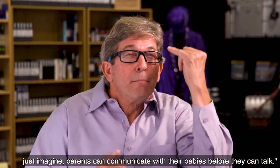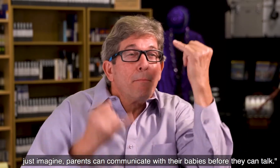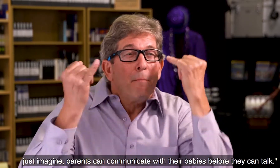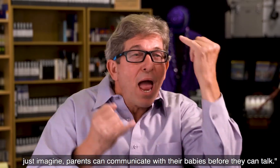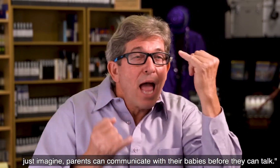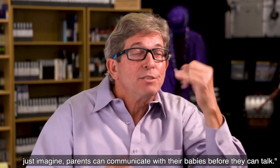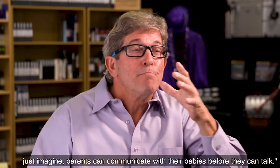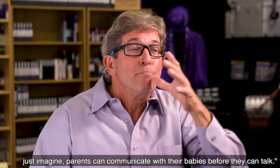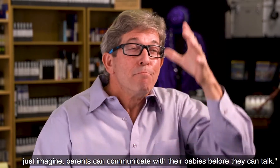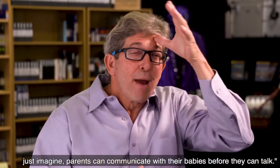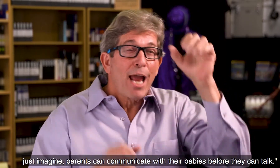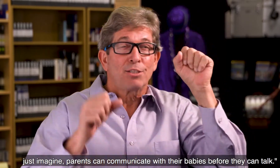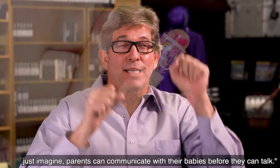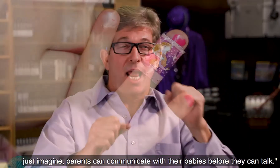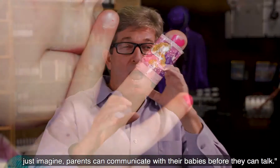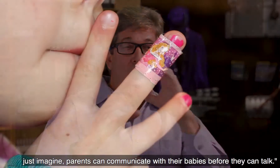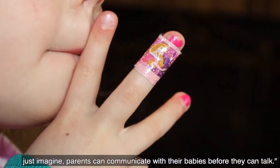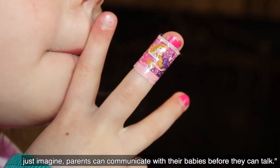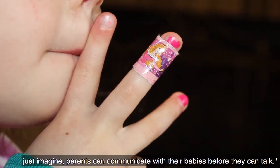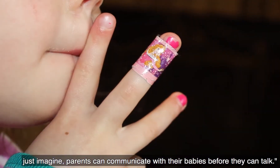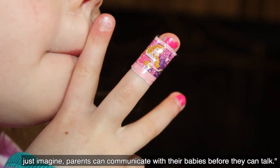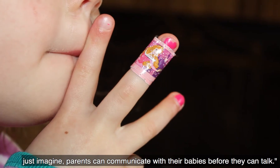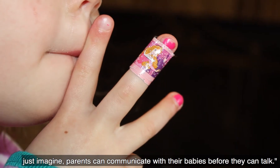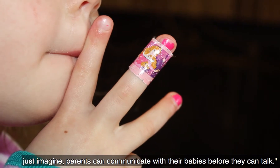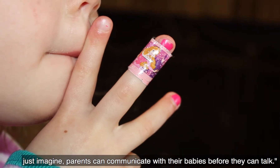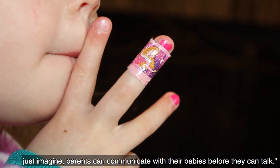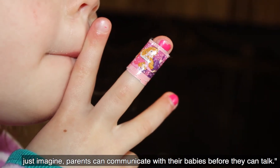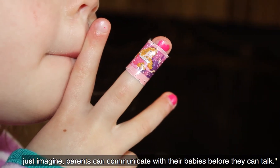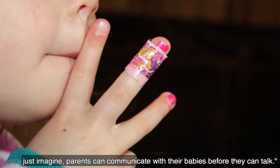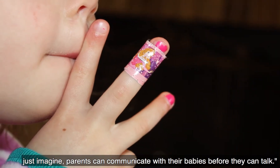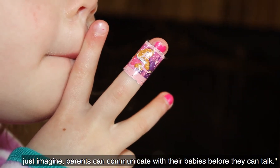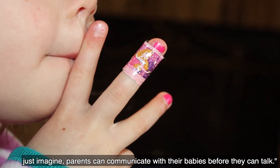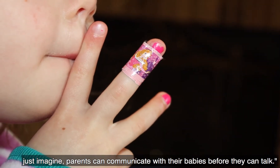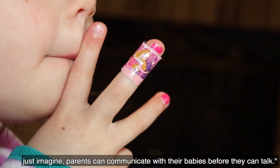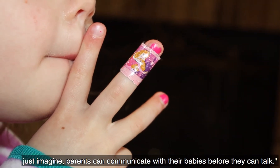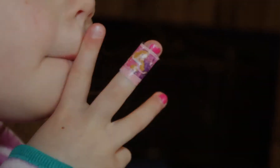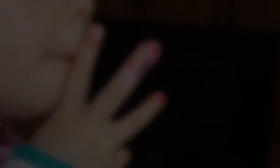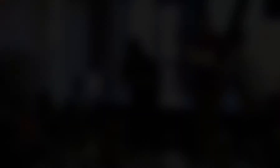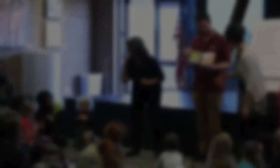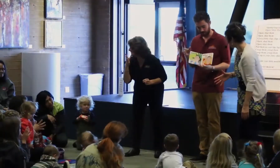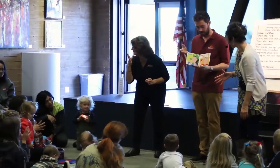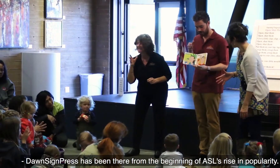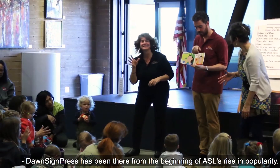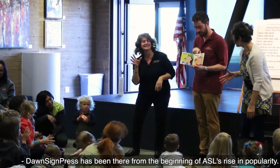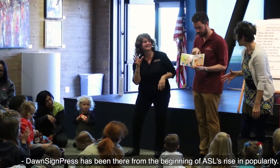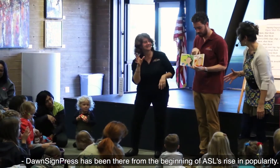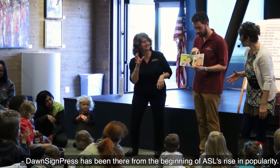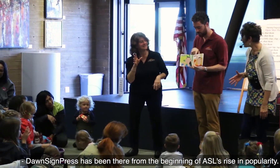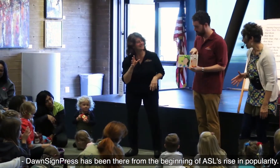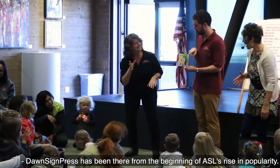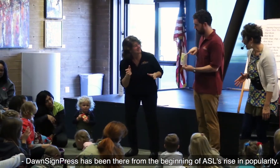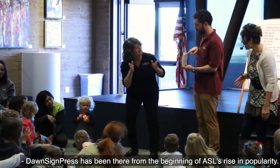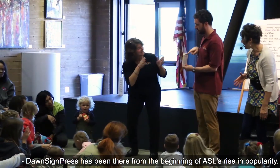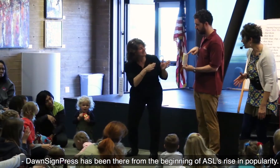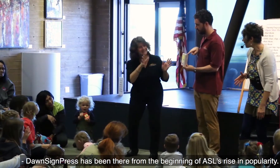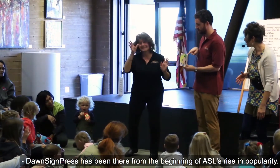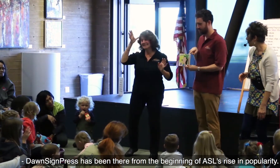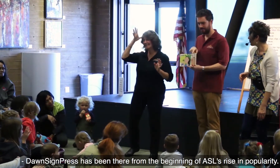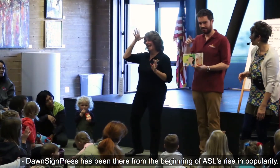just imagine, parents can communicate with their babies before they can talk. Dawn Sign Press has been there from the